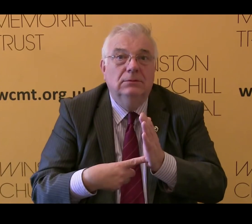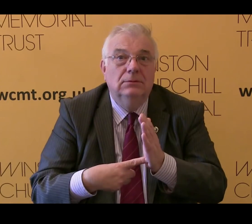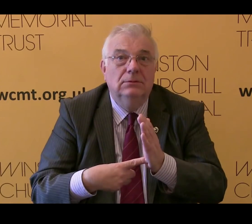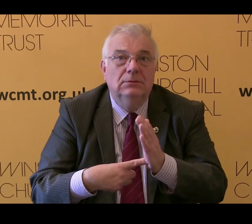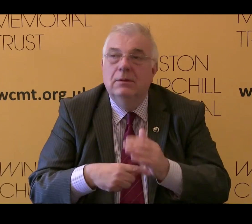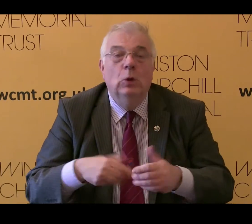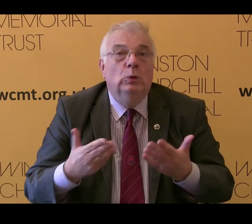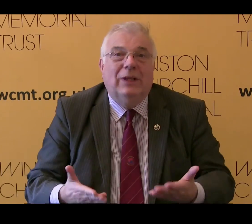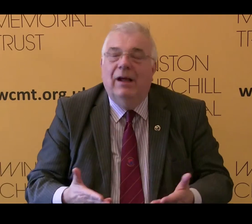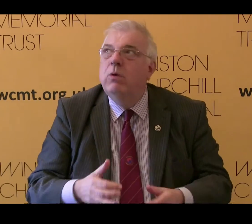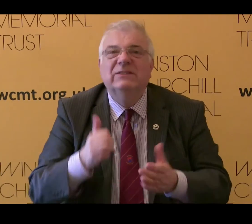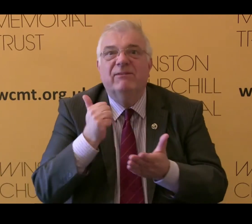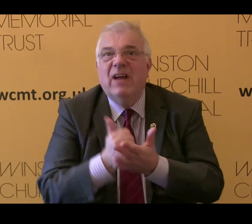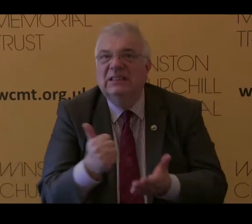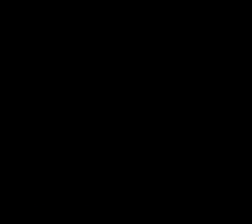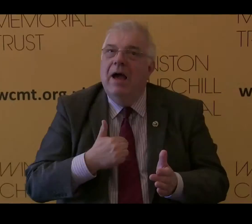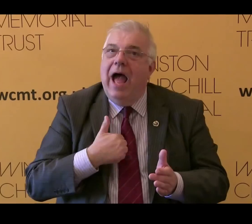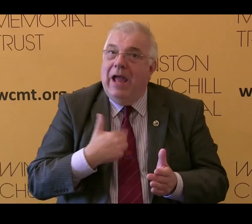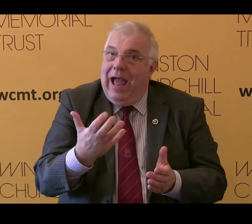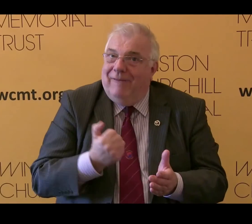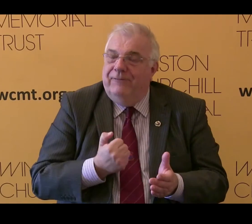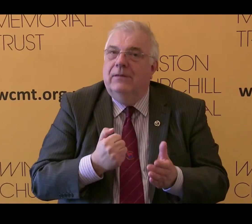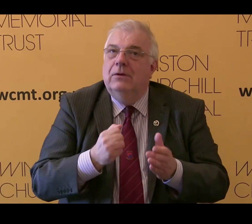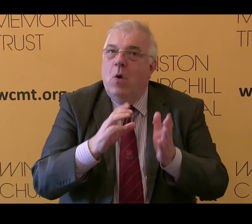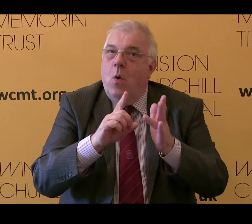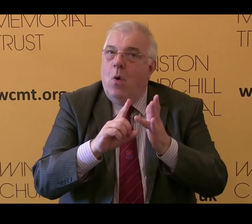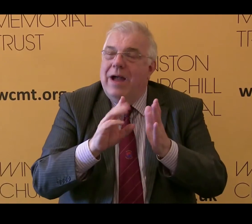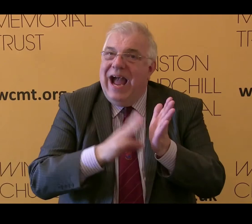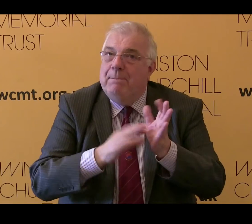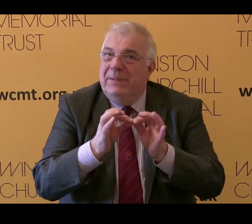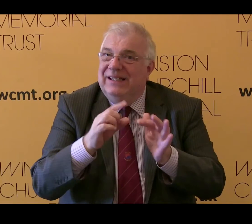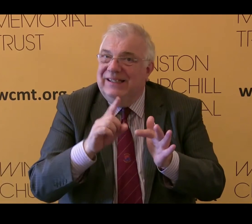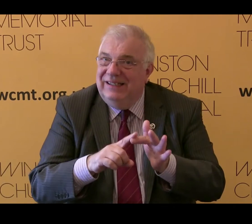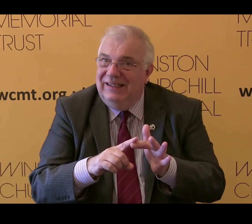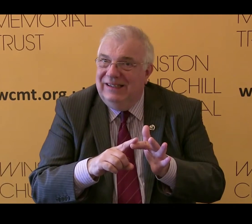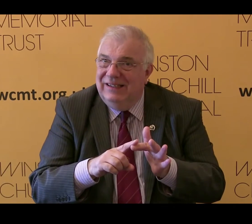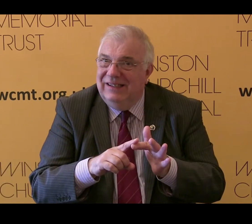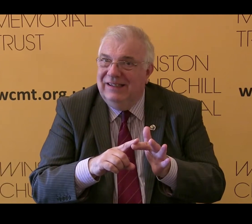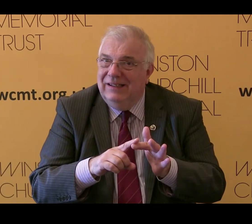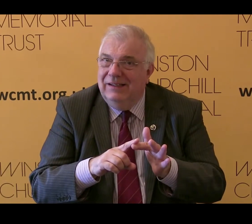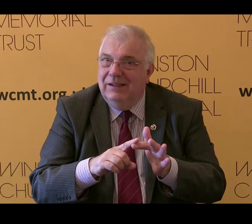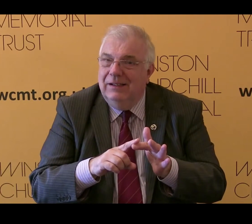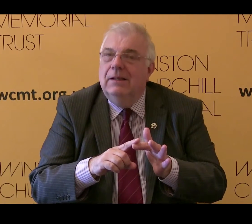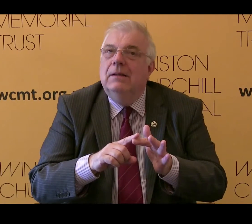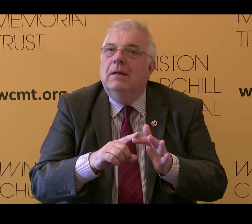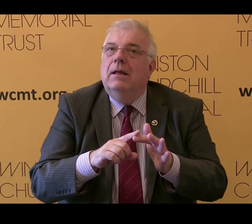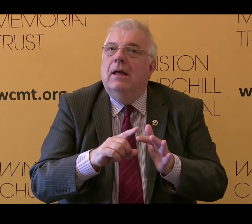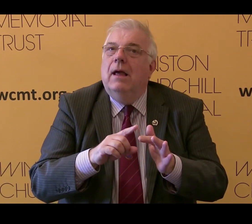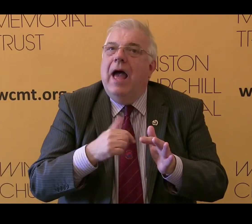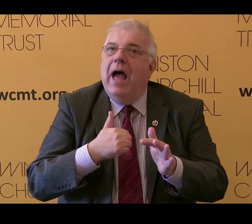I think today has been a fantastic day. I got an MBE, but I actually feel a little bit prouder about being involved in the